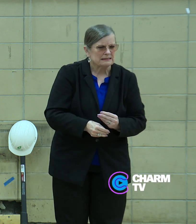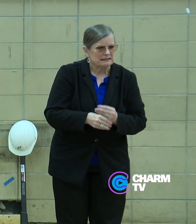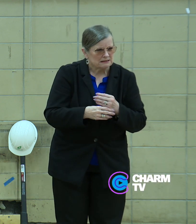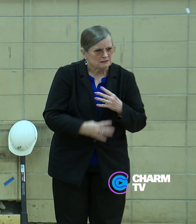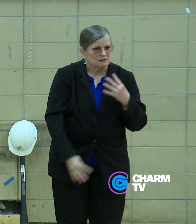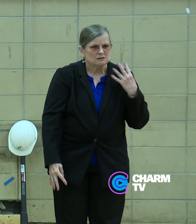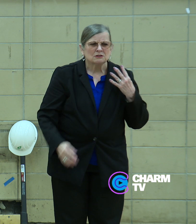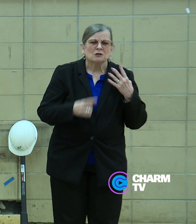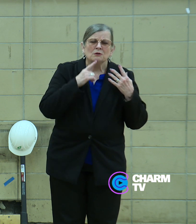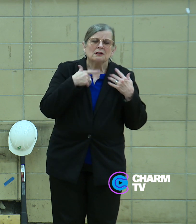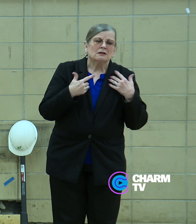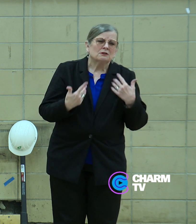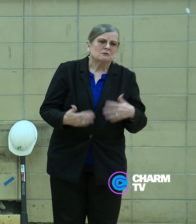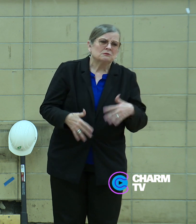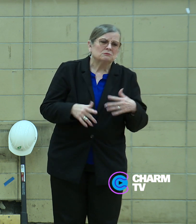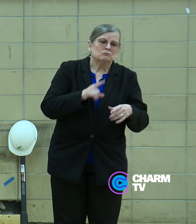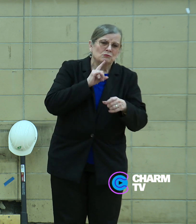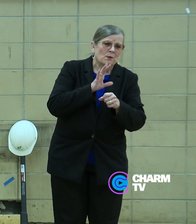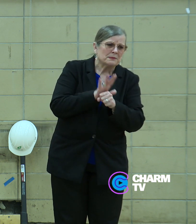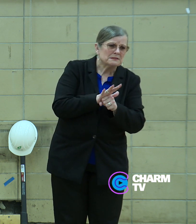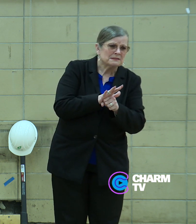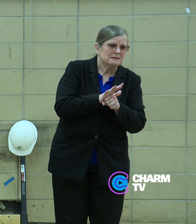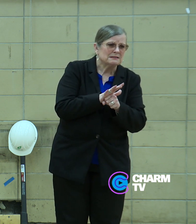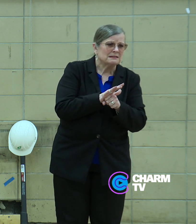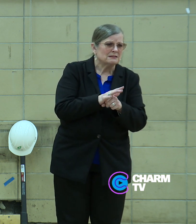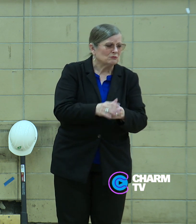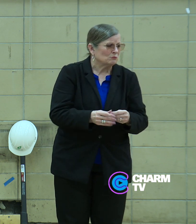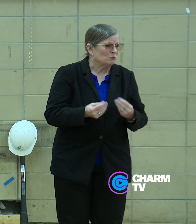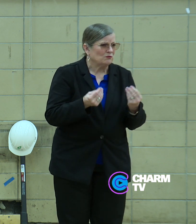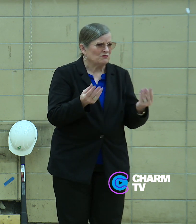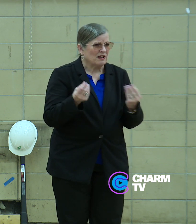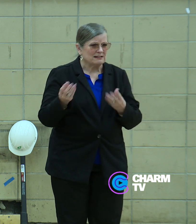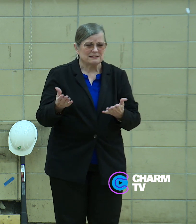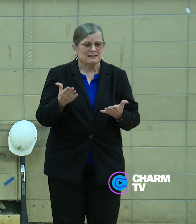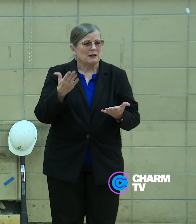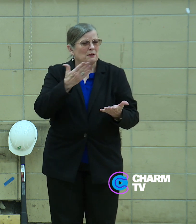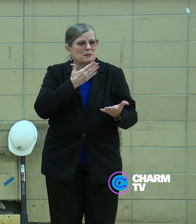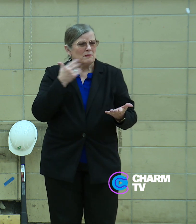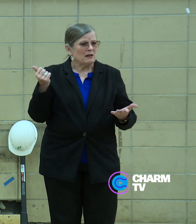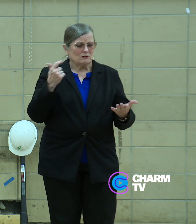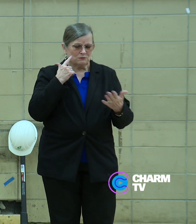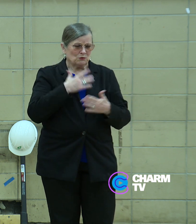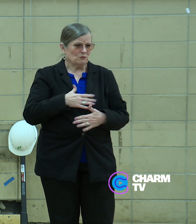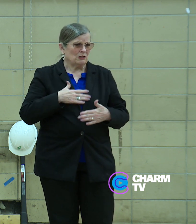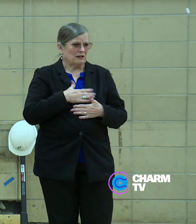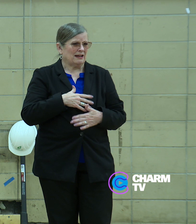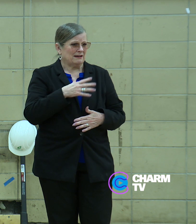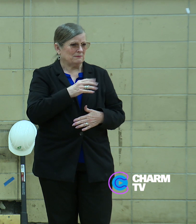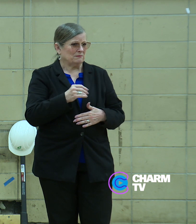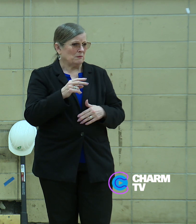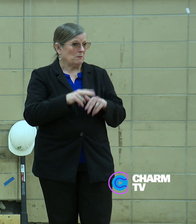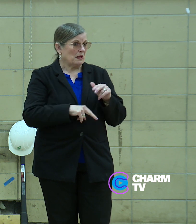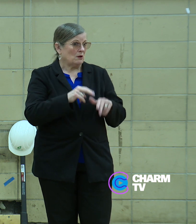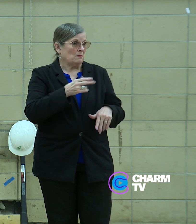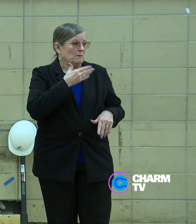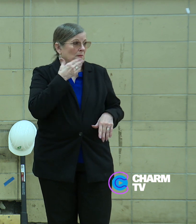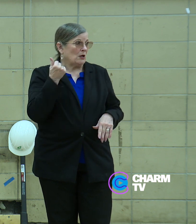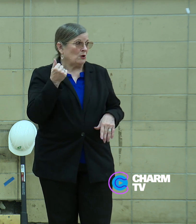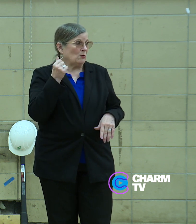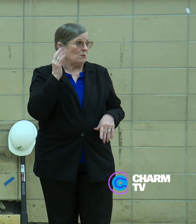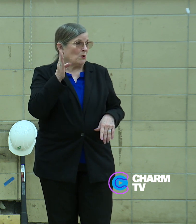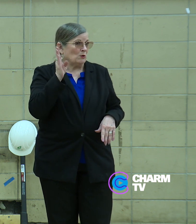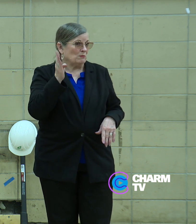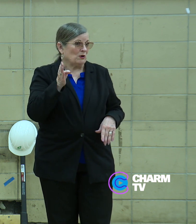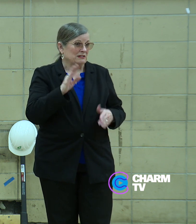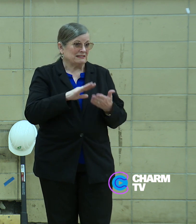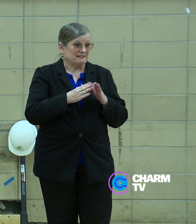committed to providing its neighbors, its residents, the best in recreation and to building a better Baltimore. This is the